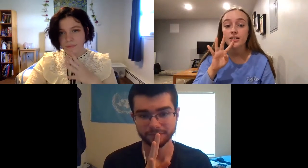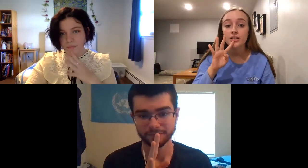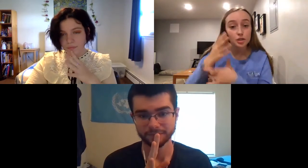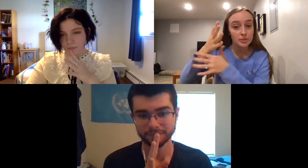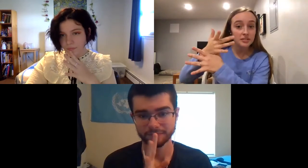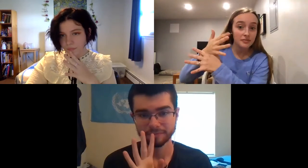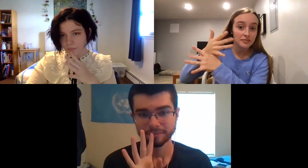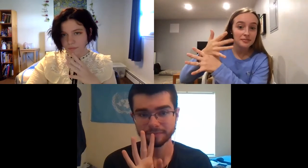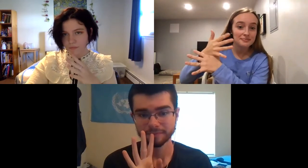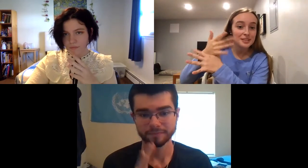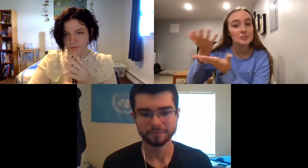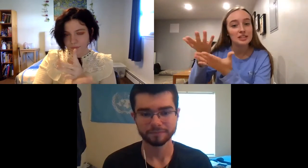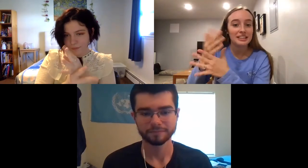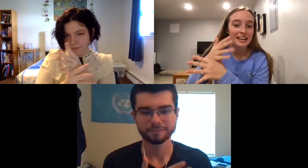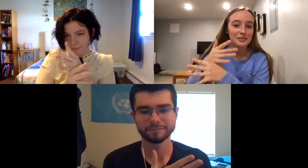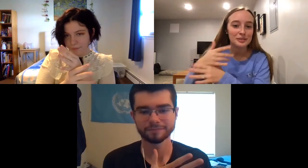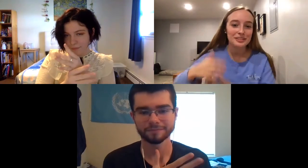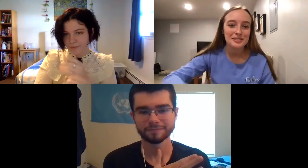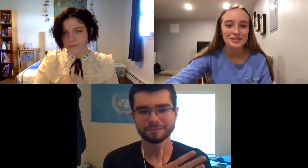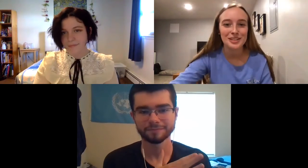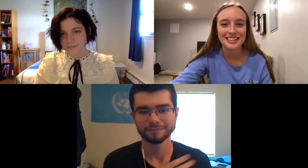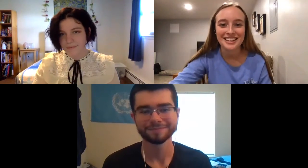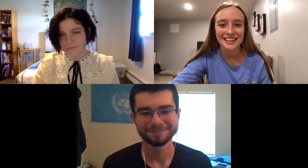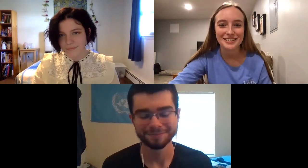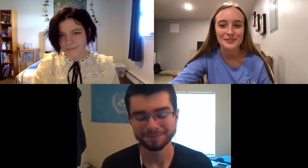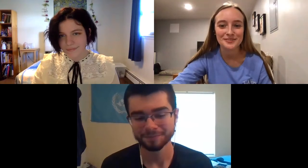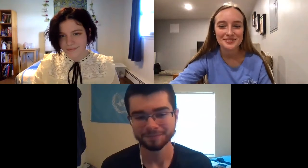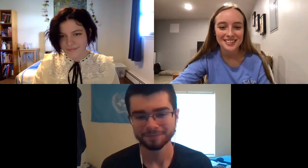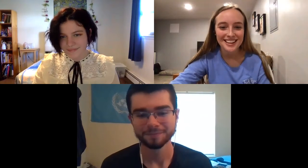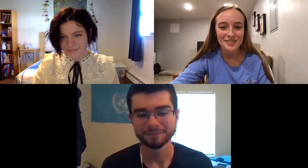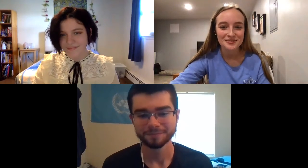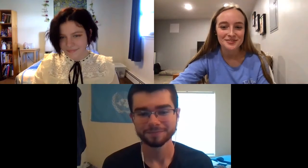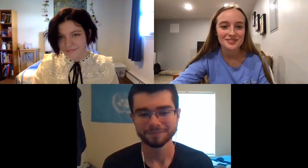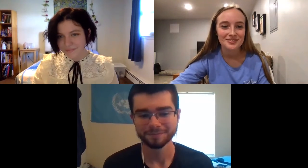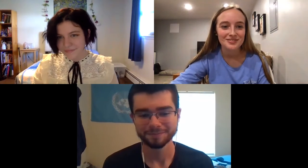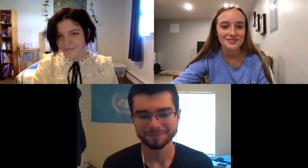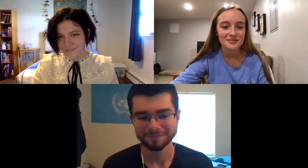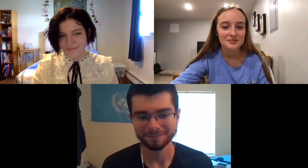German, something like that, if you wanted to say that. So, yeah.